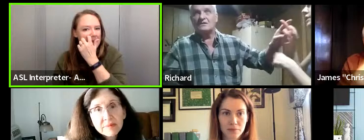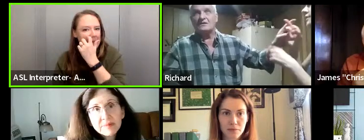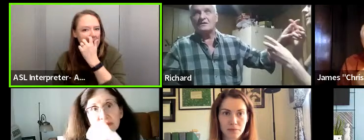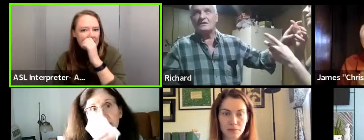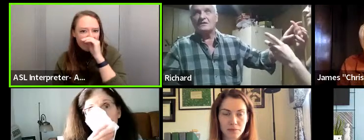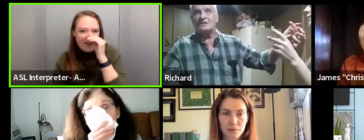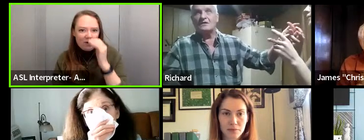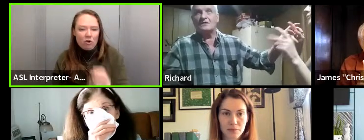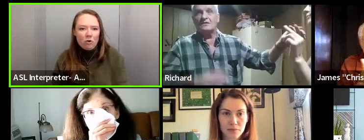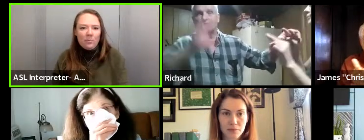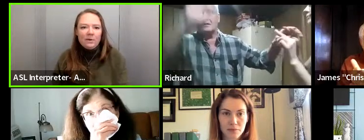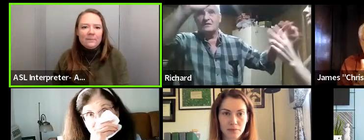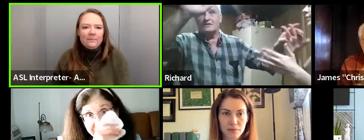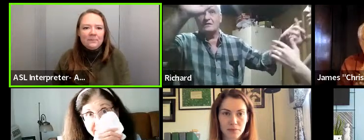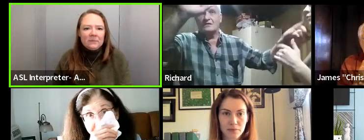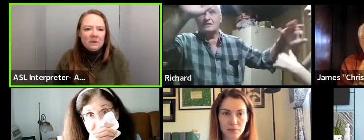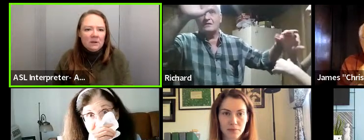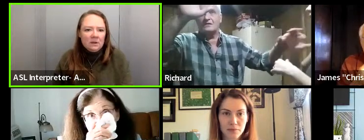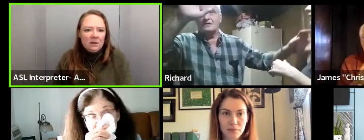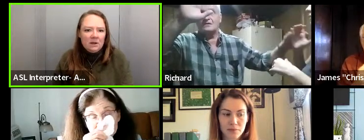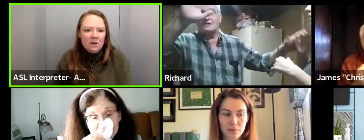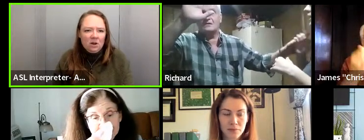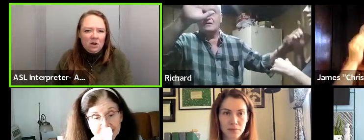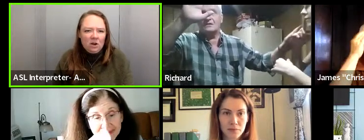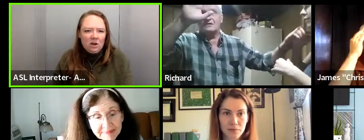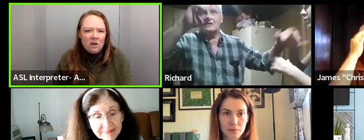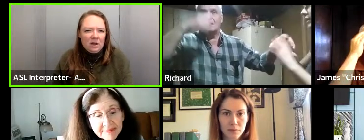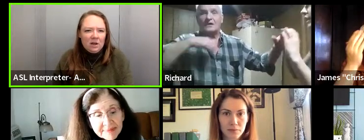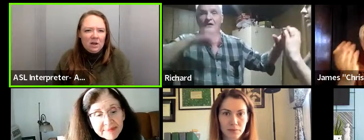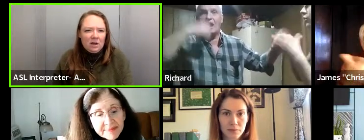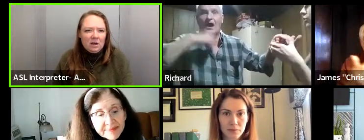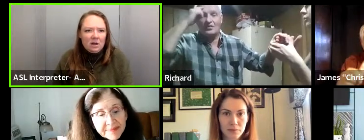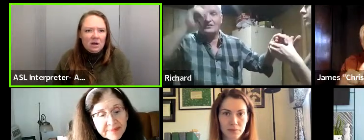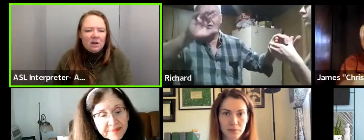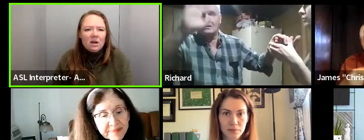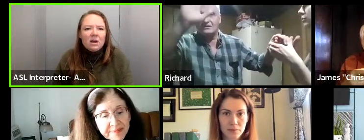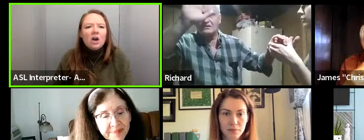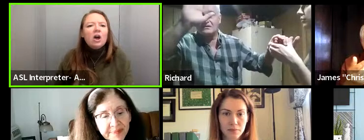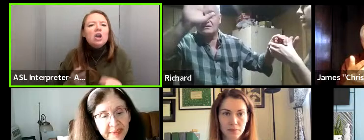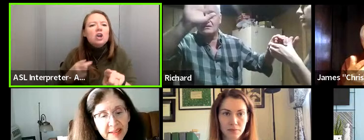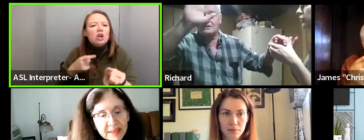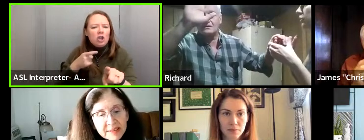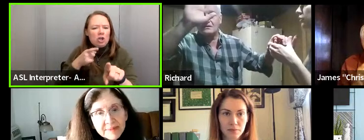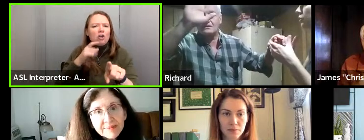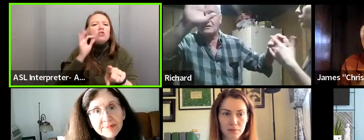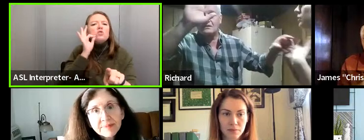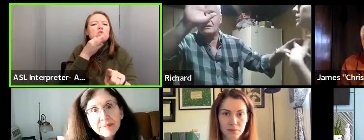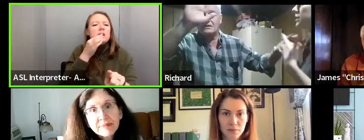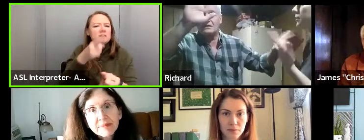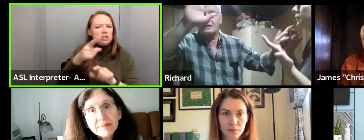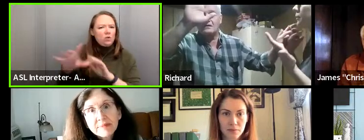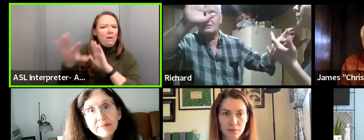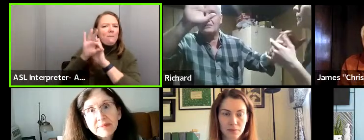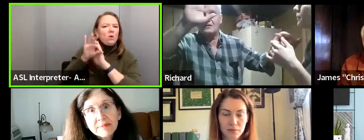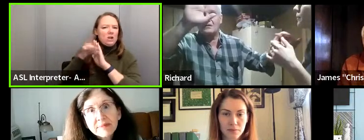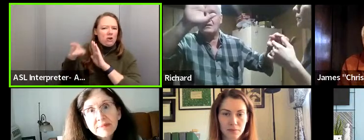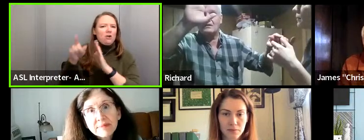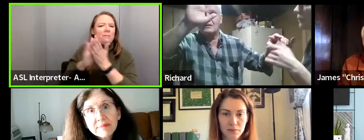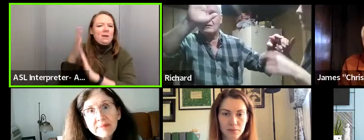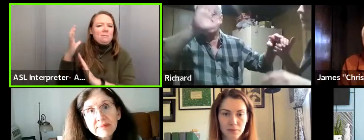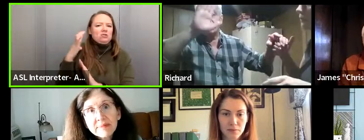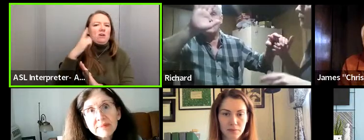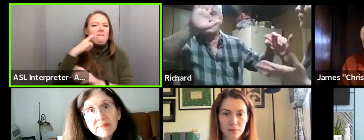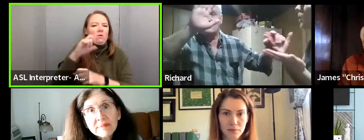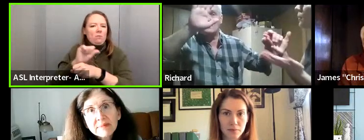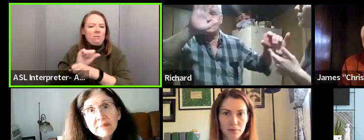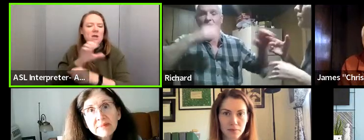that committee, that group. Yeah, you had appointed her, Chris, as chair of the employment committee.